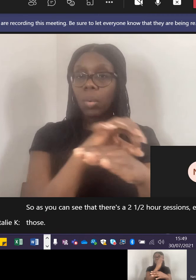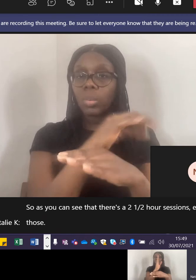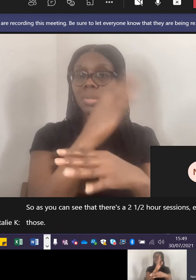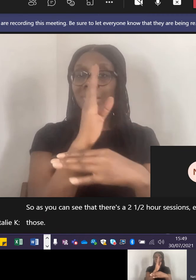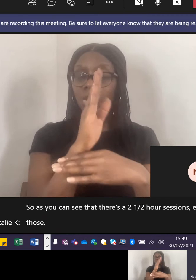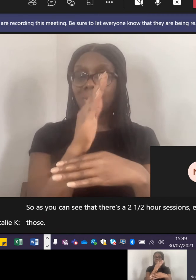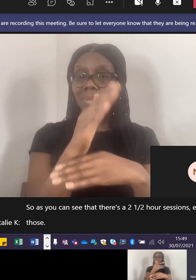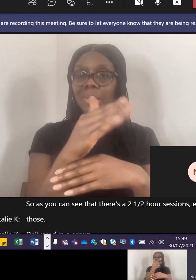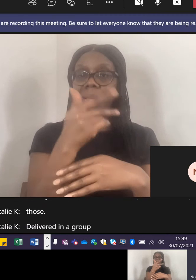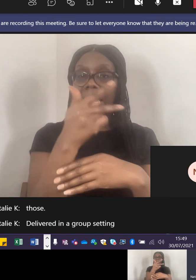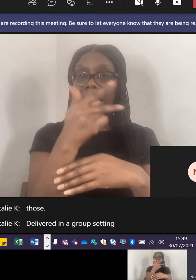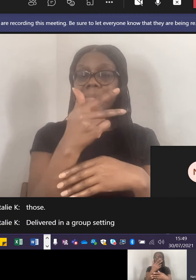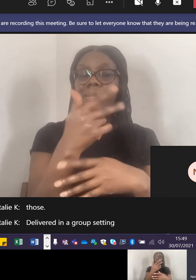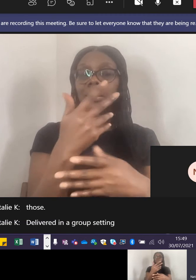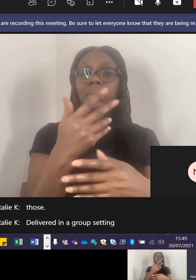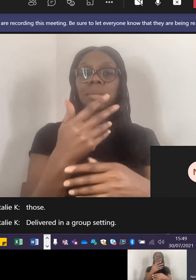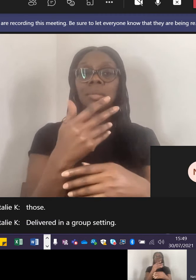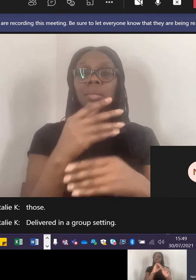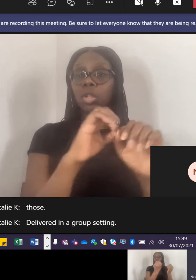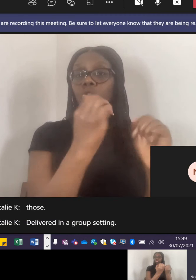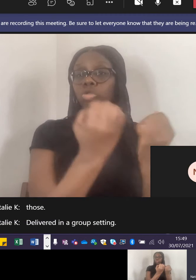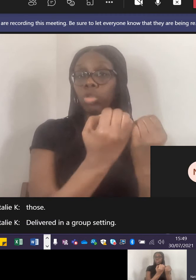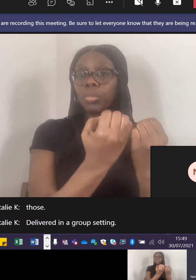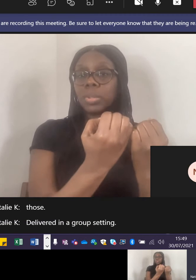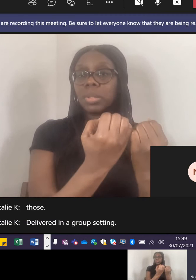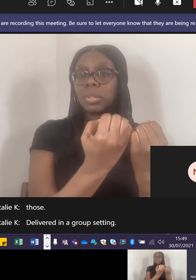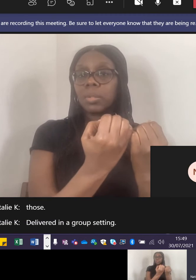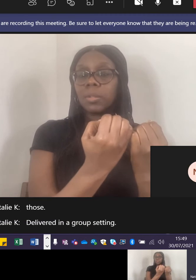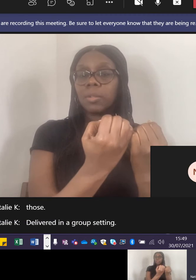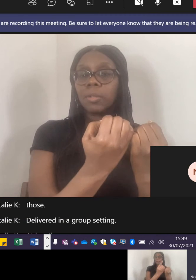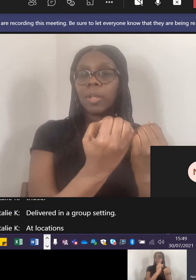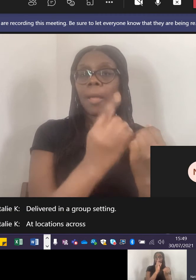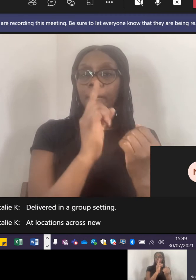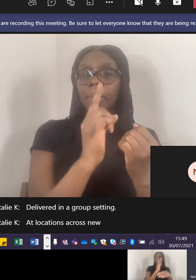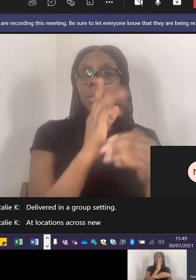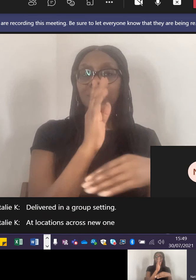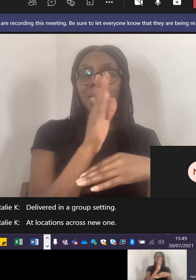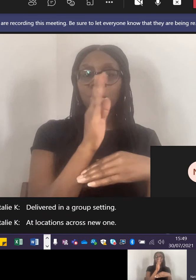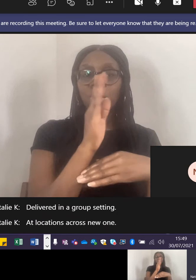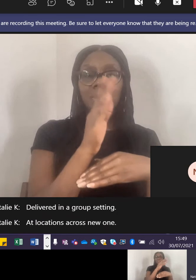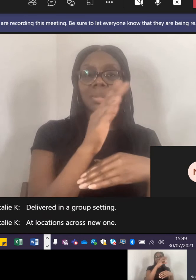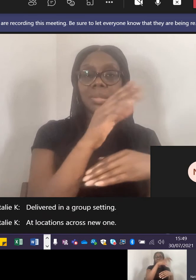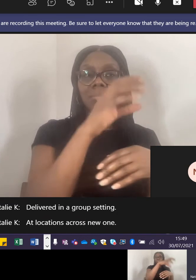in a group setting at locations across Newham.